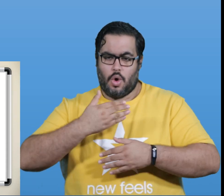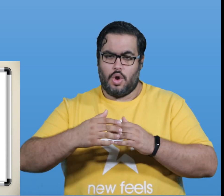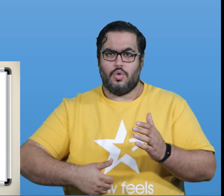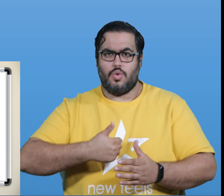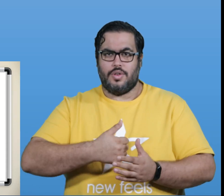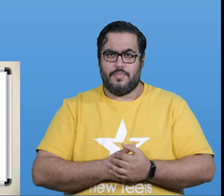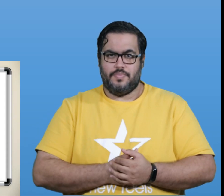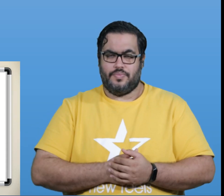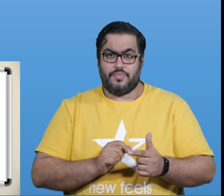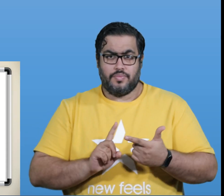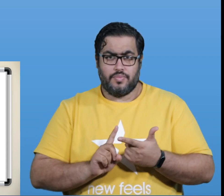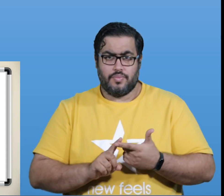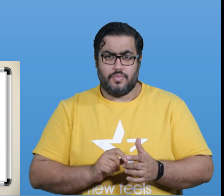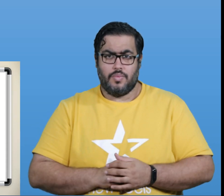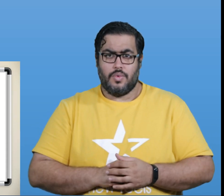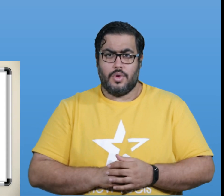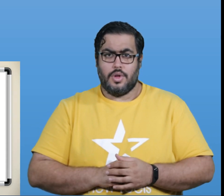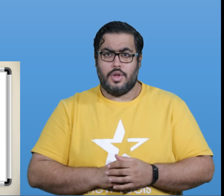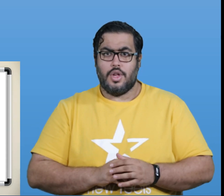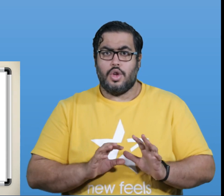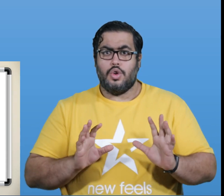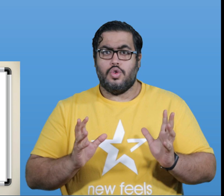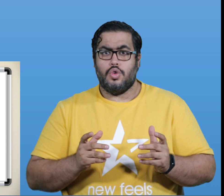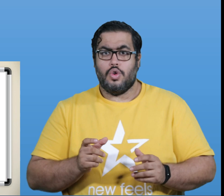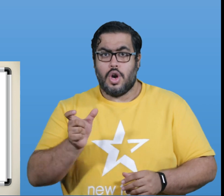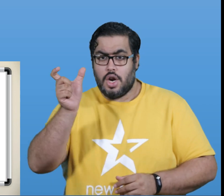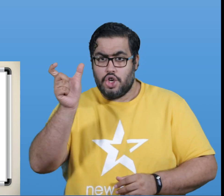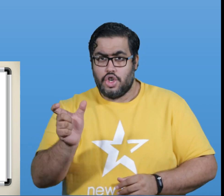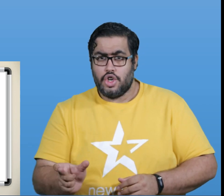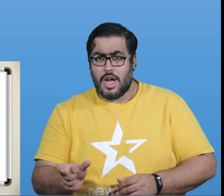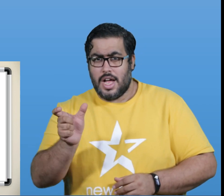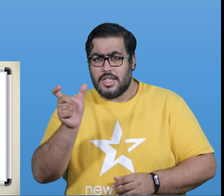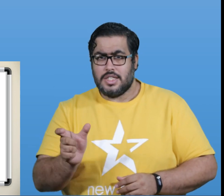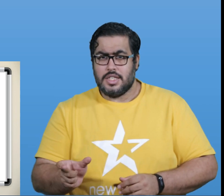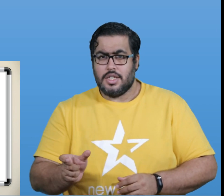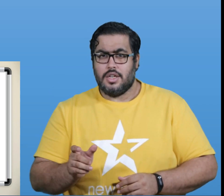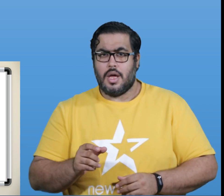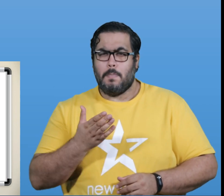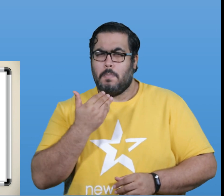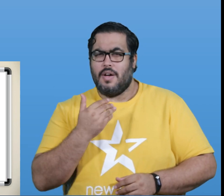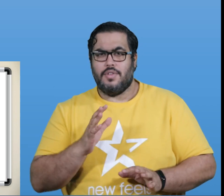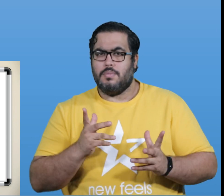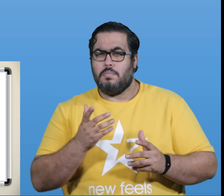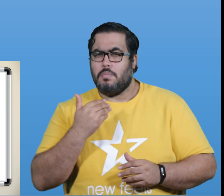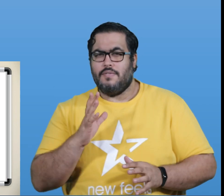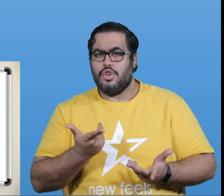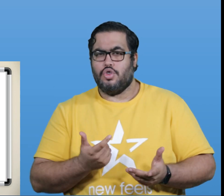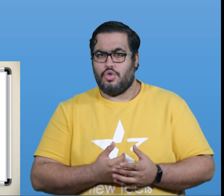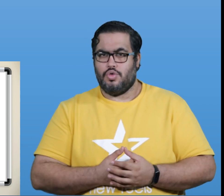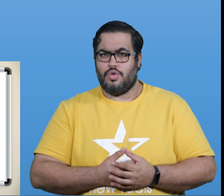2. Gazing out at the horizon, the old man blank about the past. So he remembered, tried to remember the